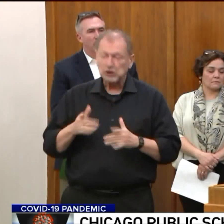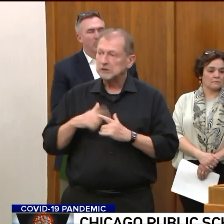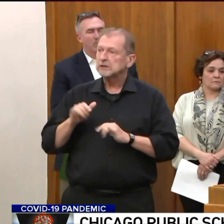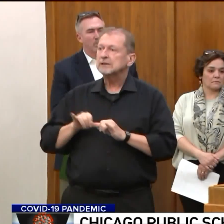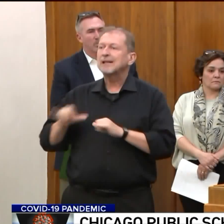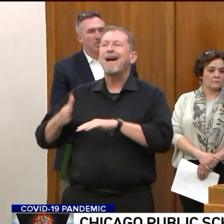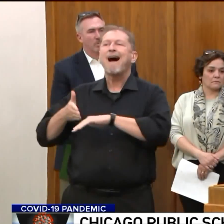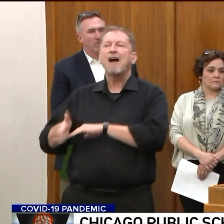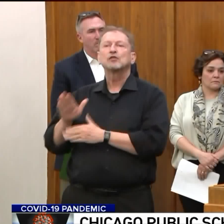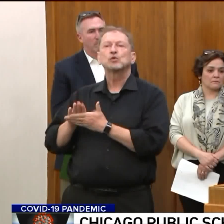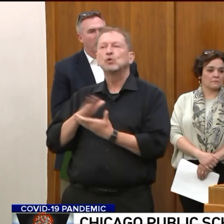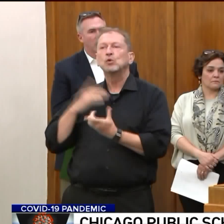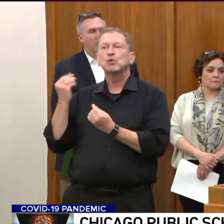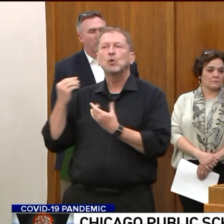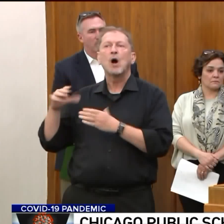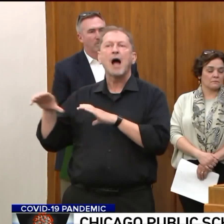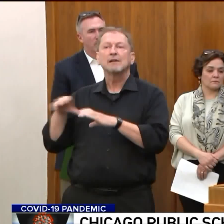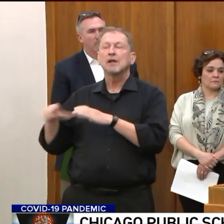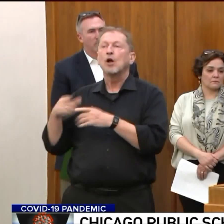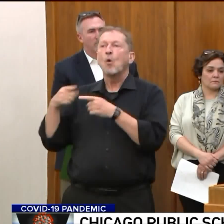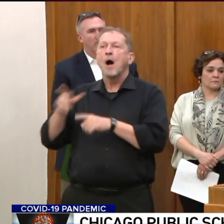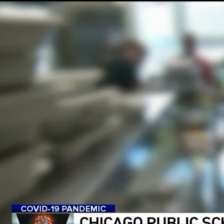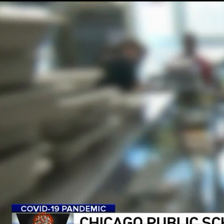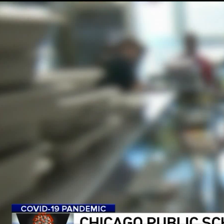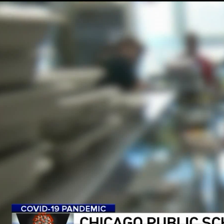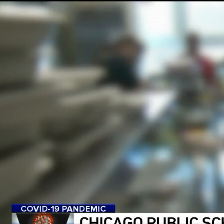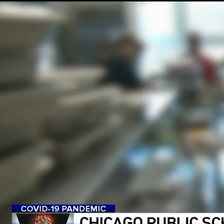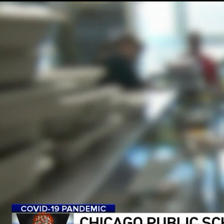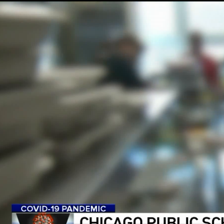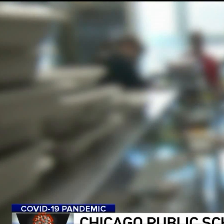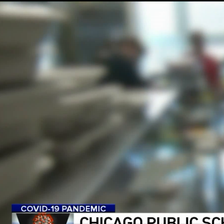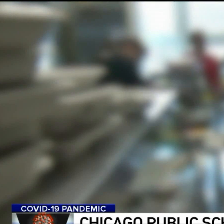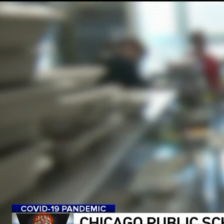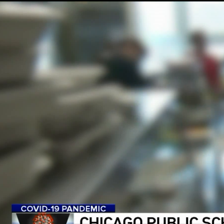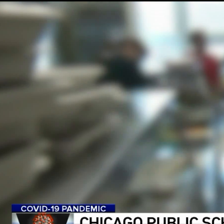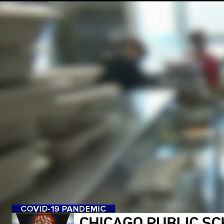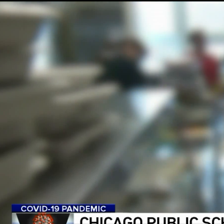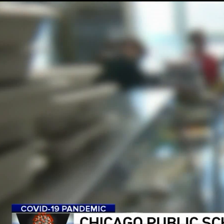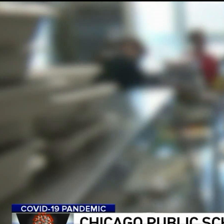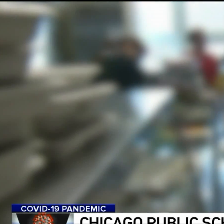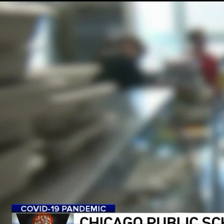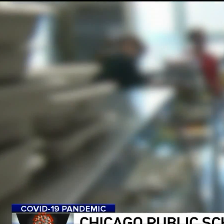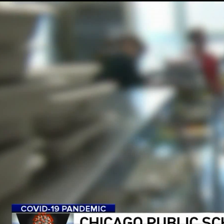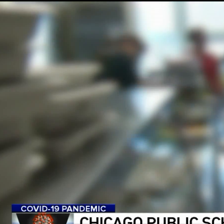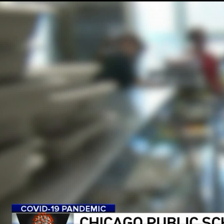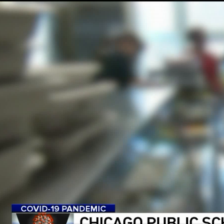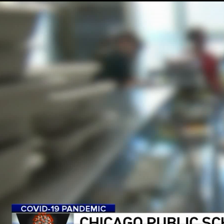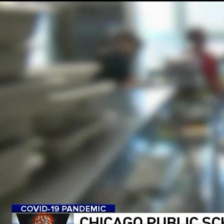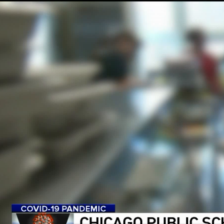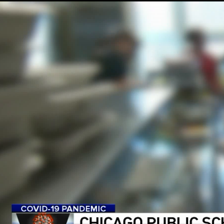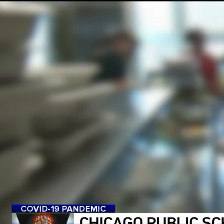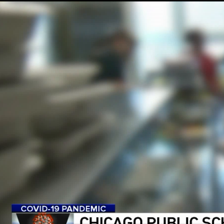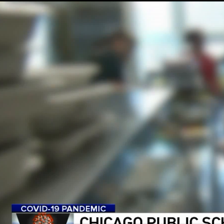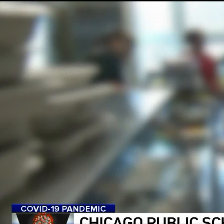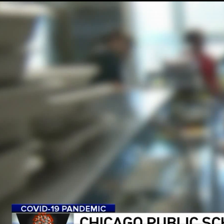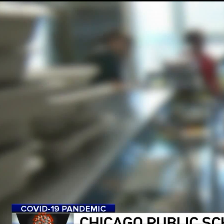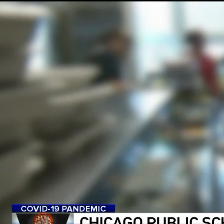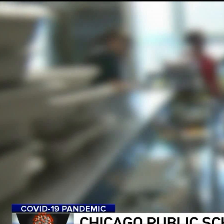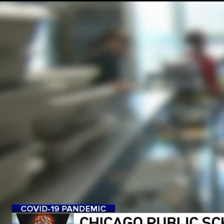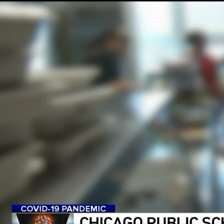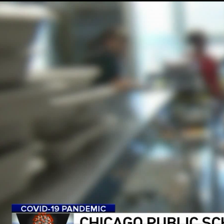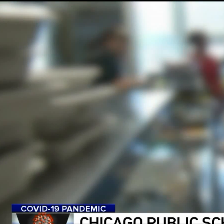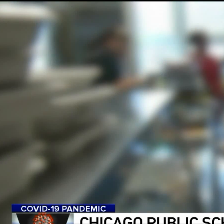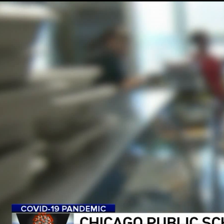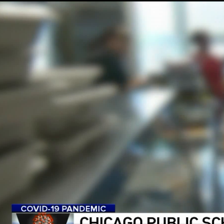students a place to be and parents a peace of mind. Many kids also depend on school for at least one good meal a day, sometimes